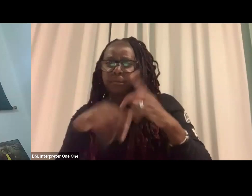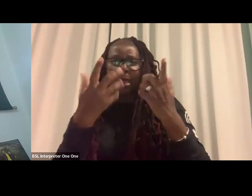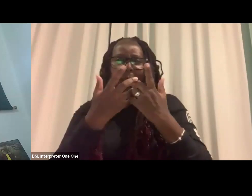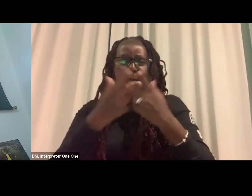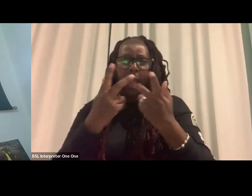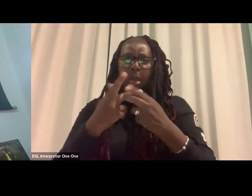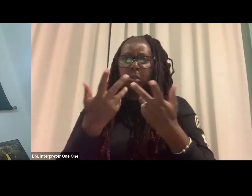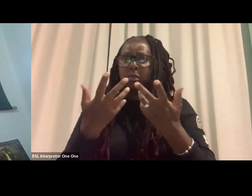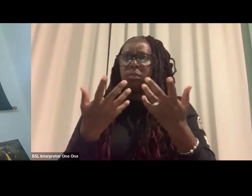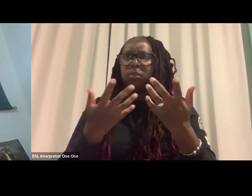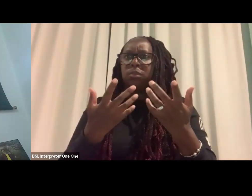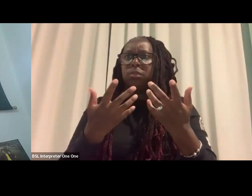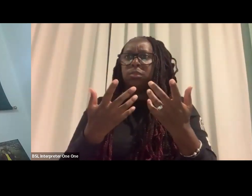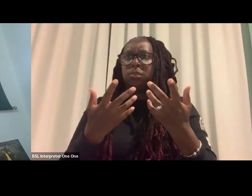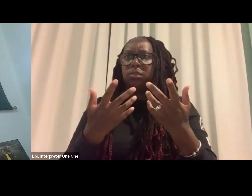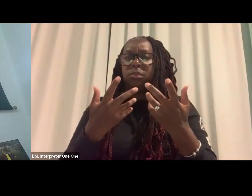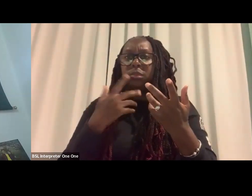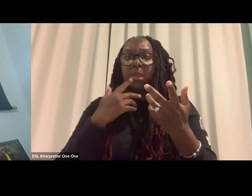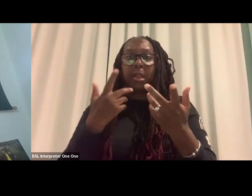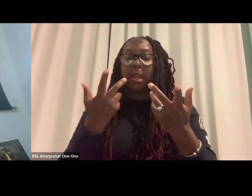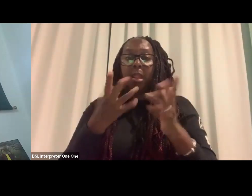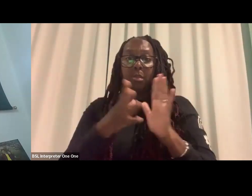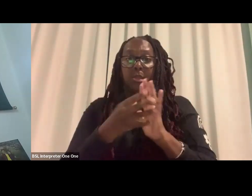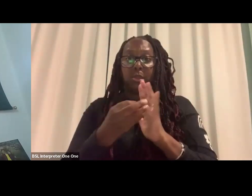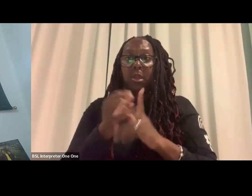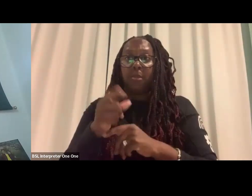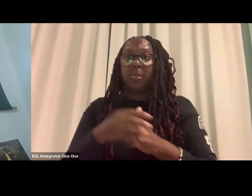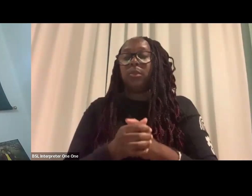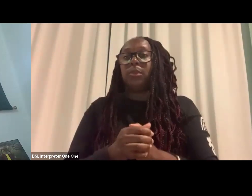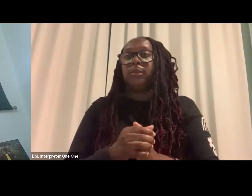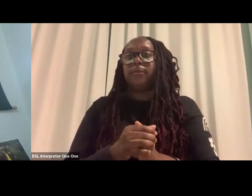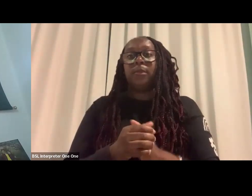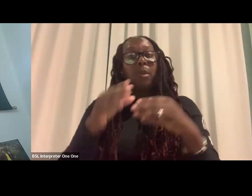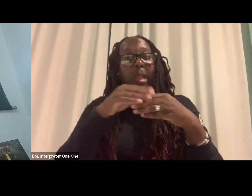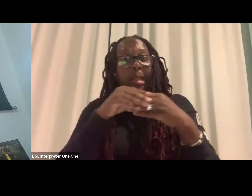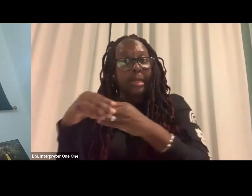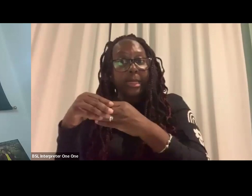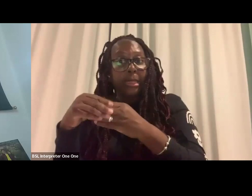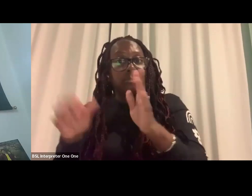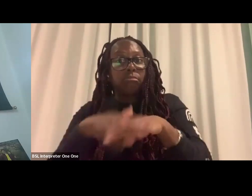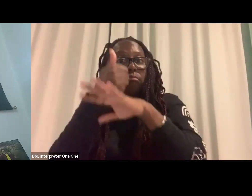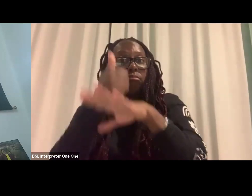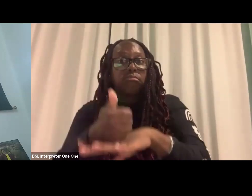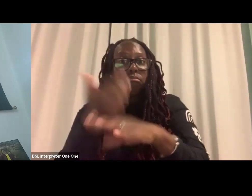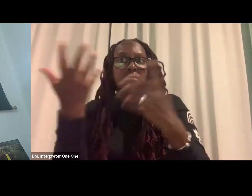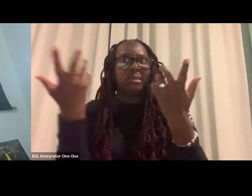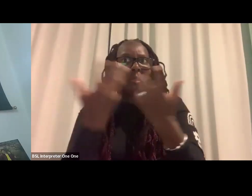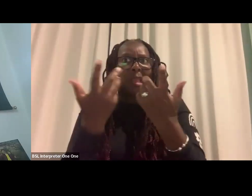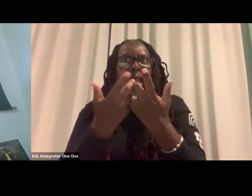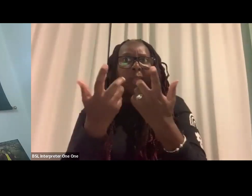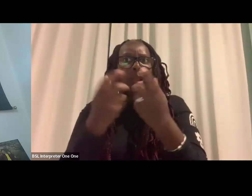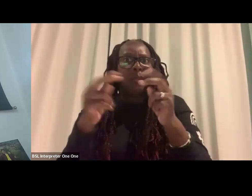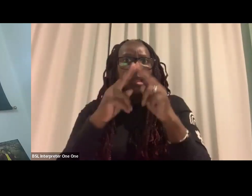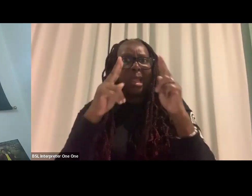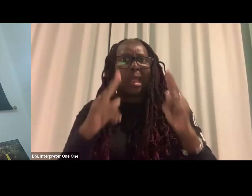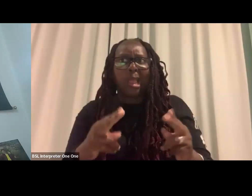of all these domains. For instance, if we are talking about living standards, how much an household